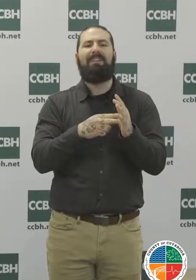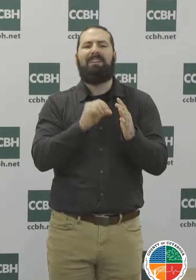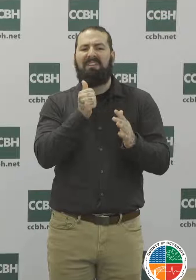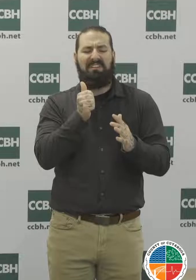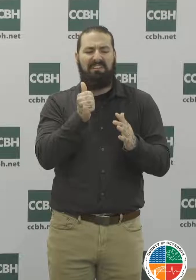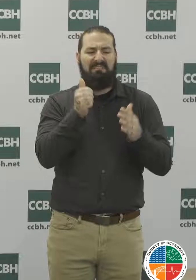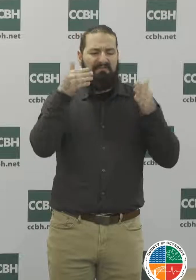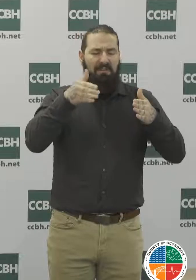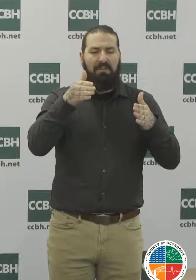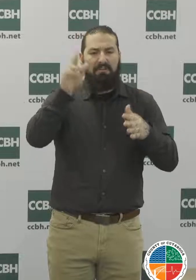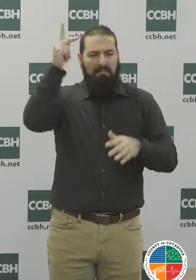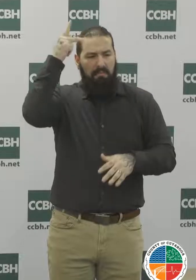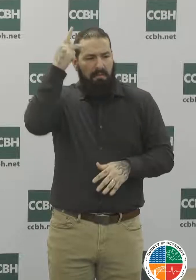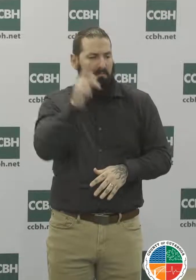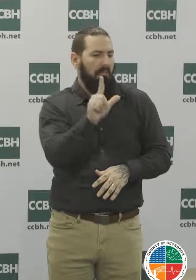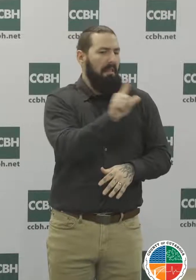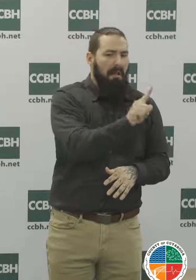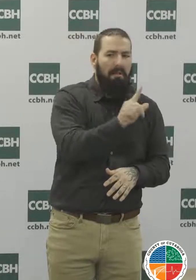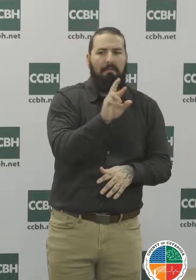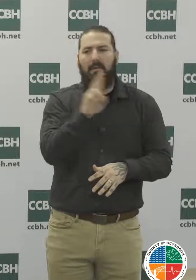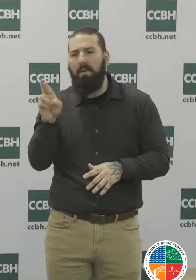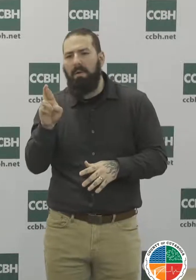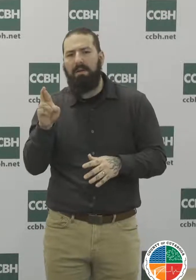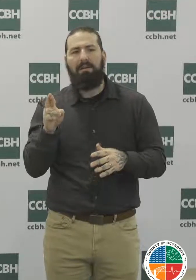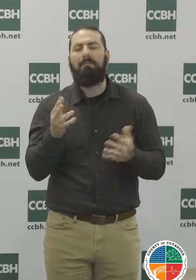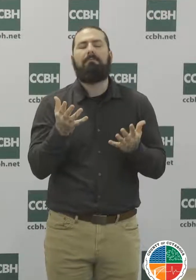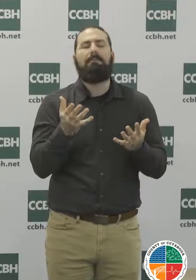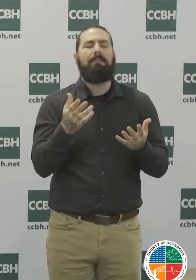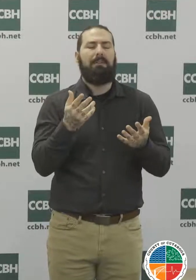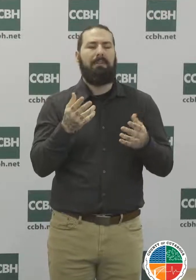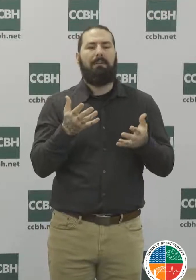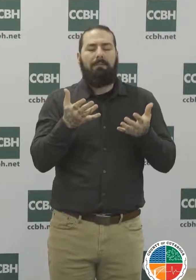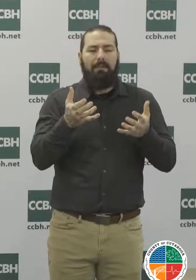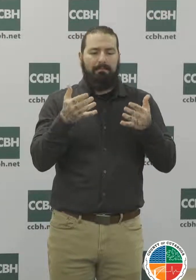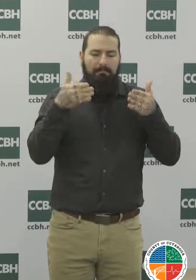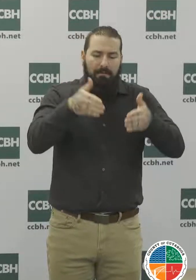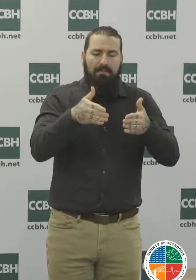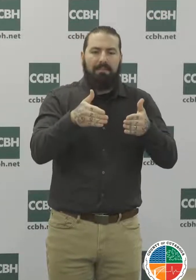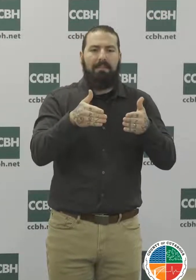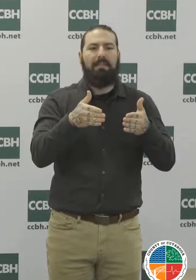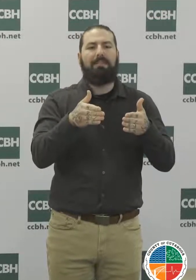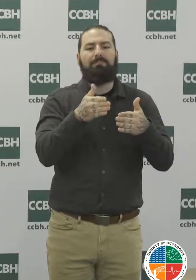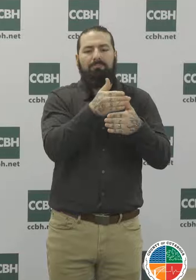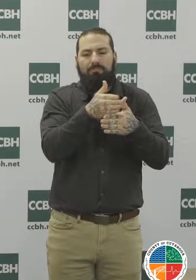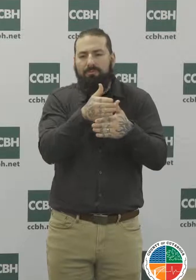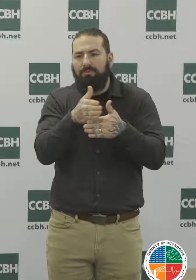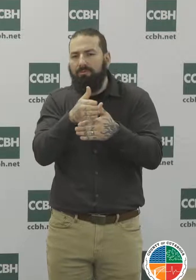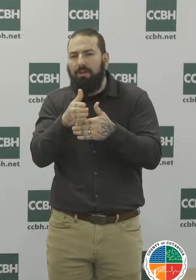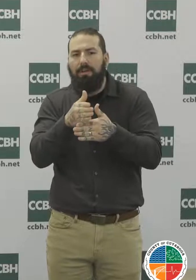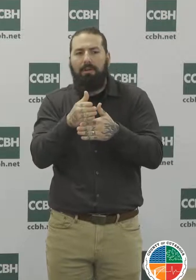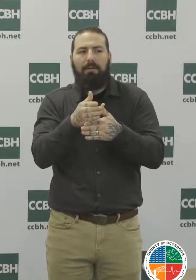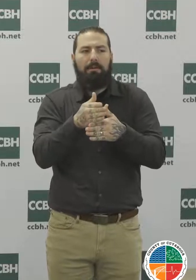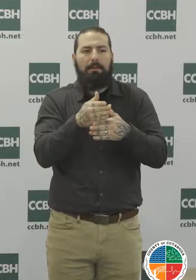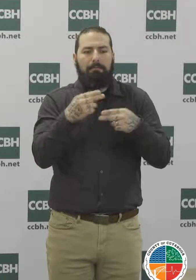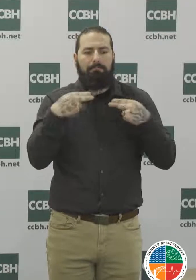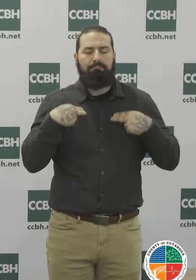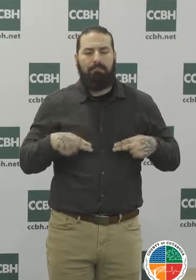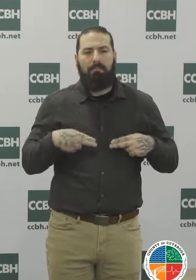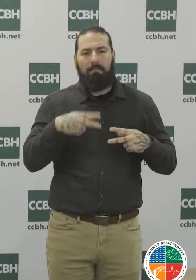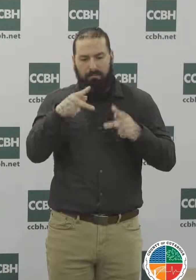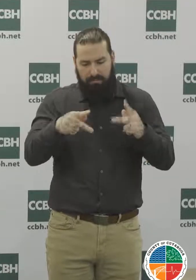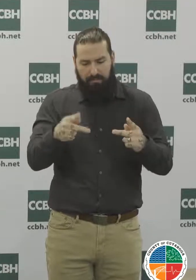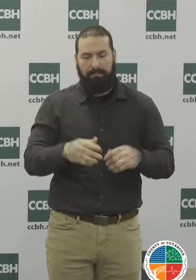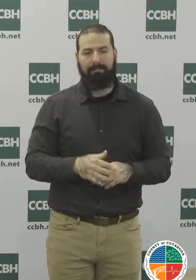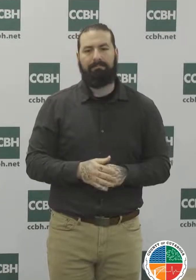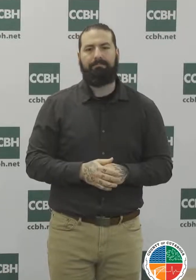spectrum. This is a matter of our shared humanity. Today, though, I want to share some insights from my own